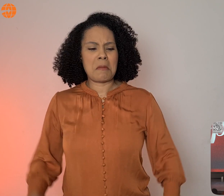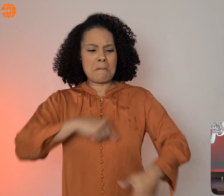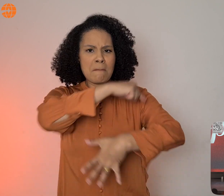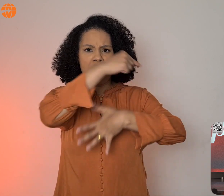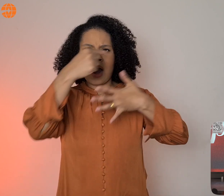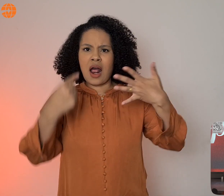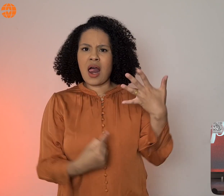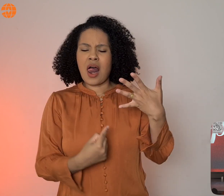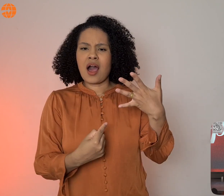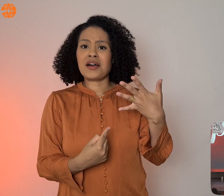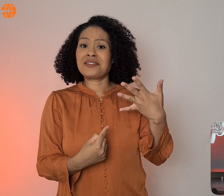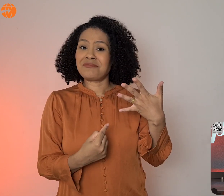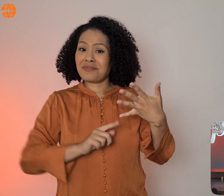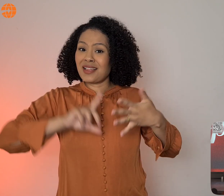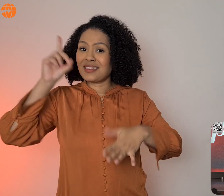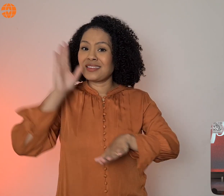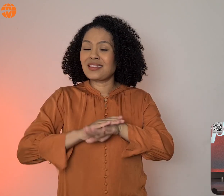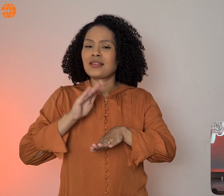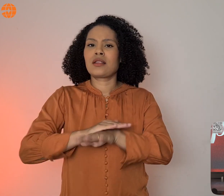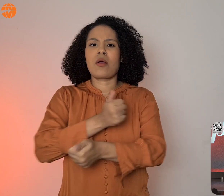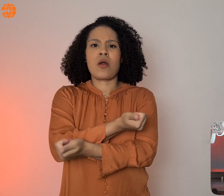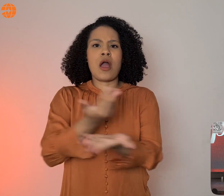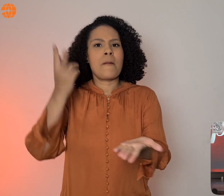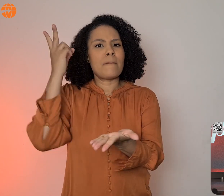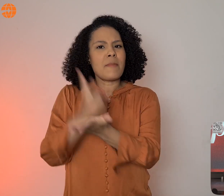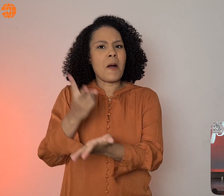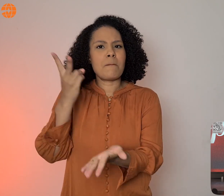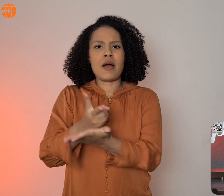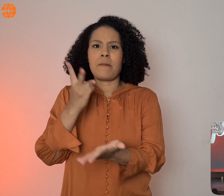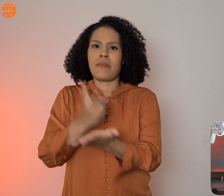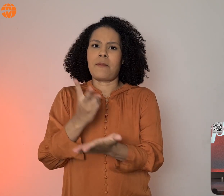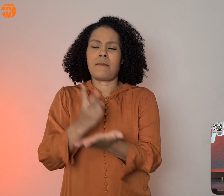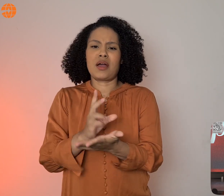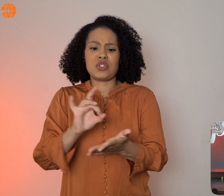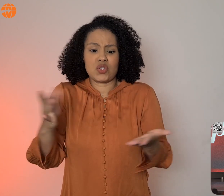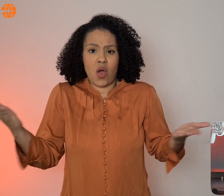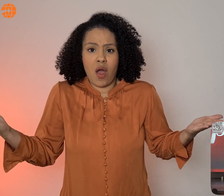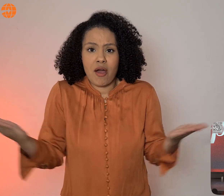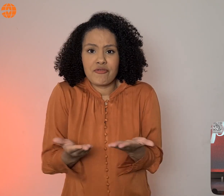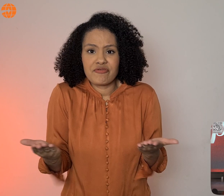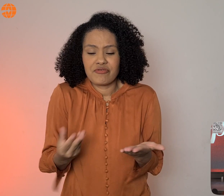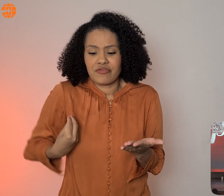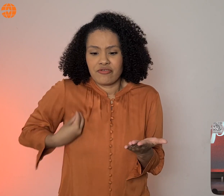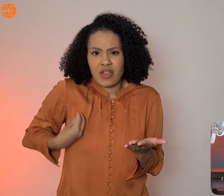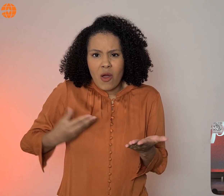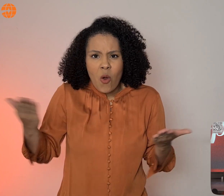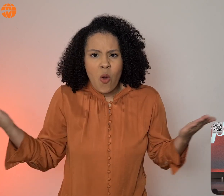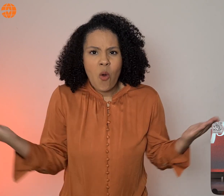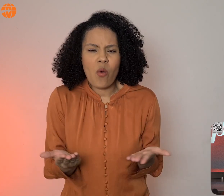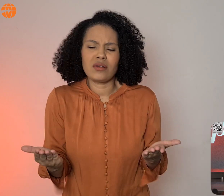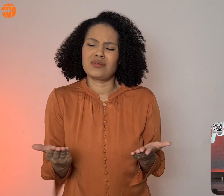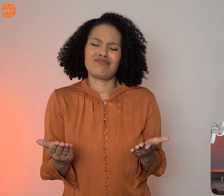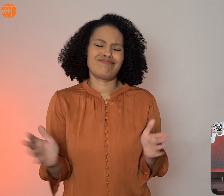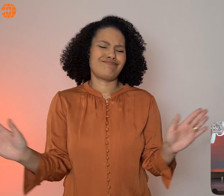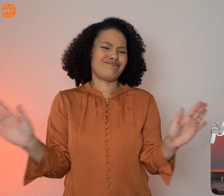things He does permanently, E todas essas coisas Ele faz de forma permanente. not just in this life, no. Não apenas para